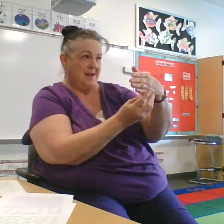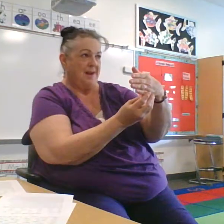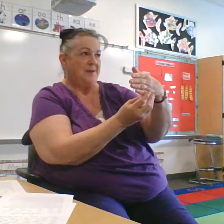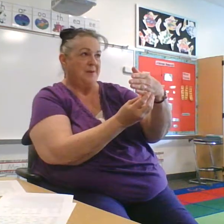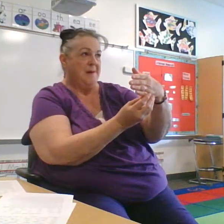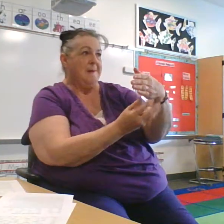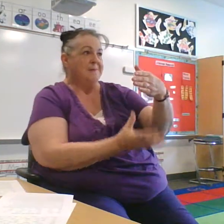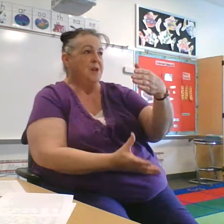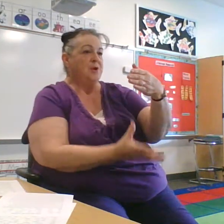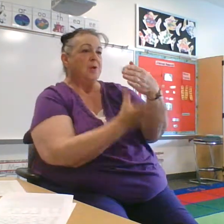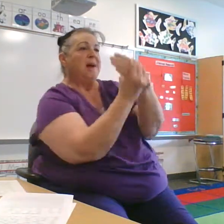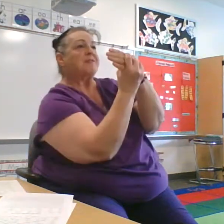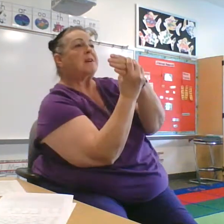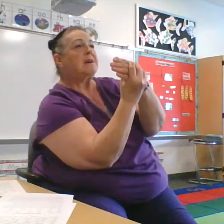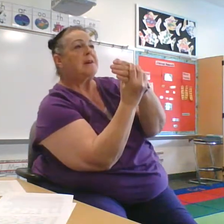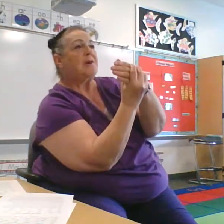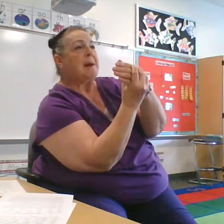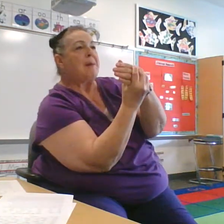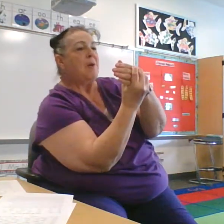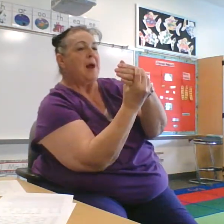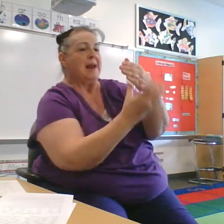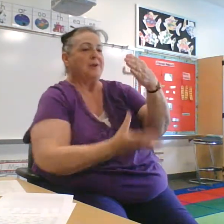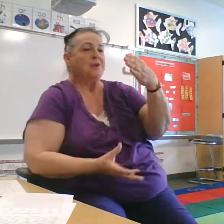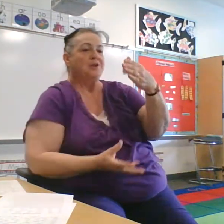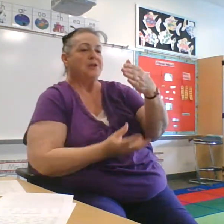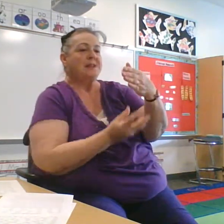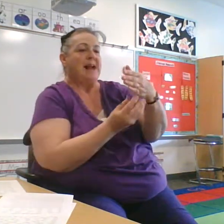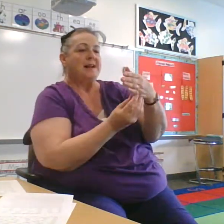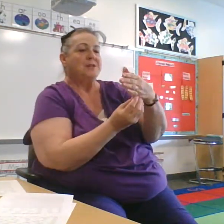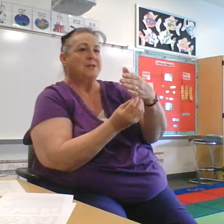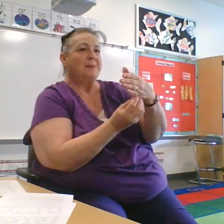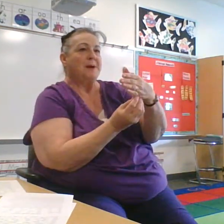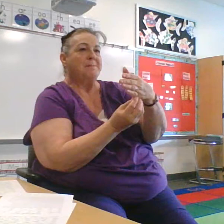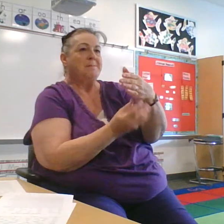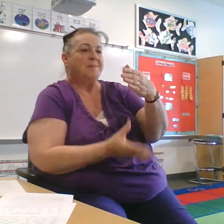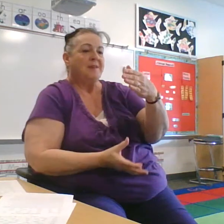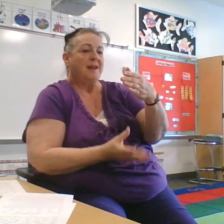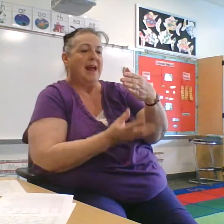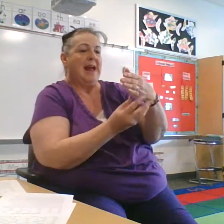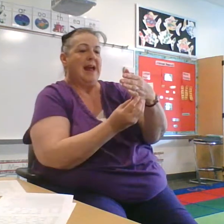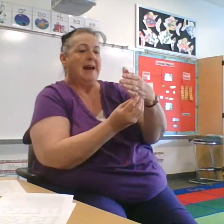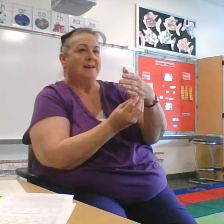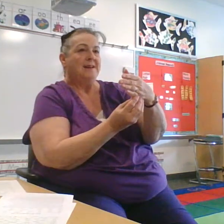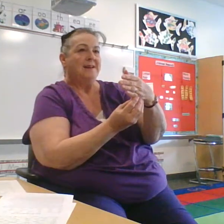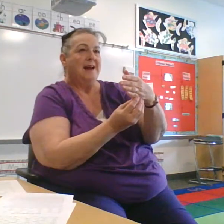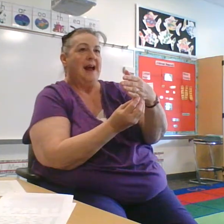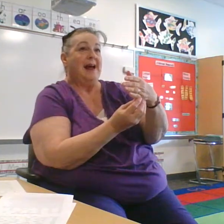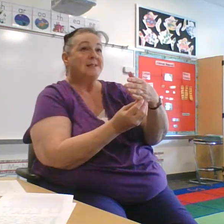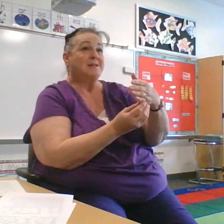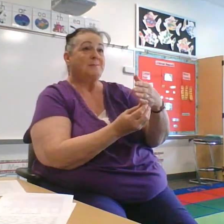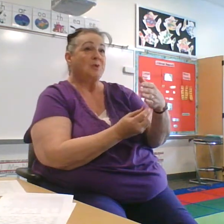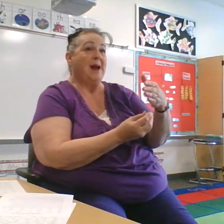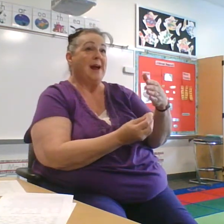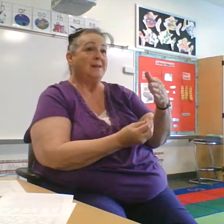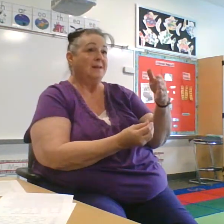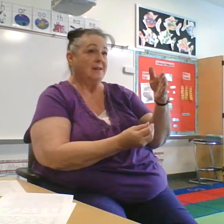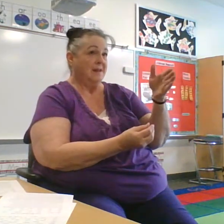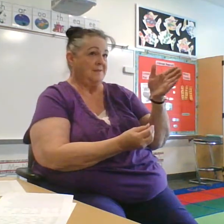hand. Poor You don't have to Jennifer. grab the whole hand, just add it to the bottom. Add and subtract. Left